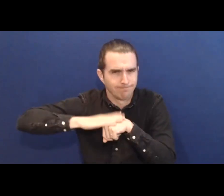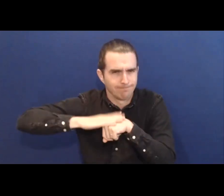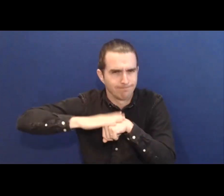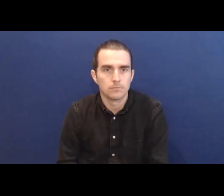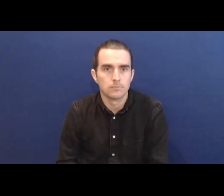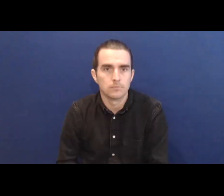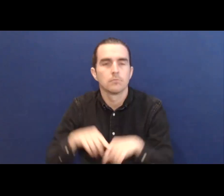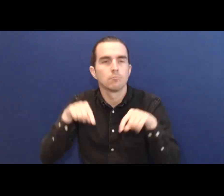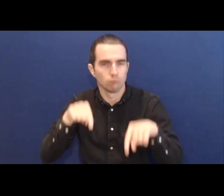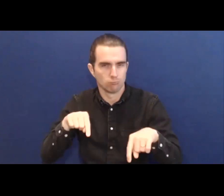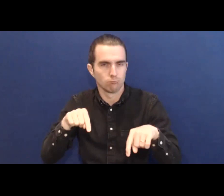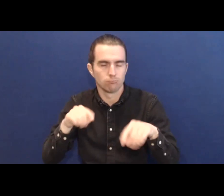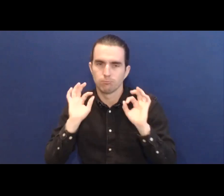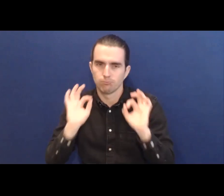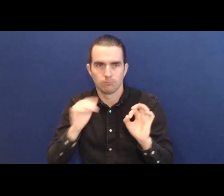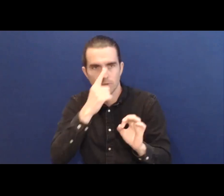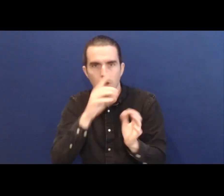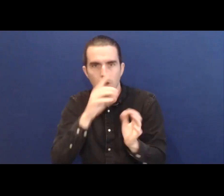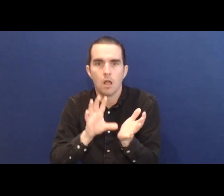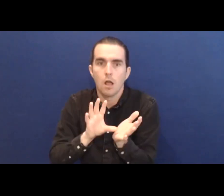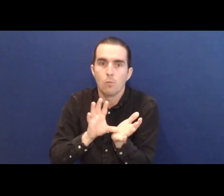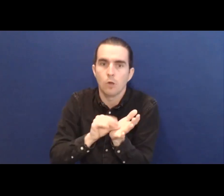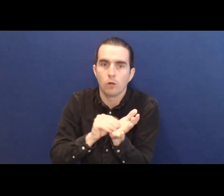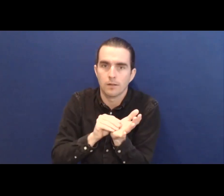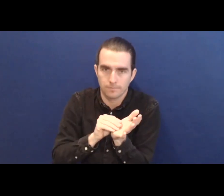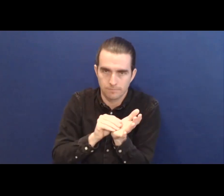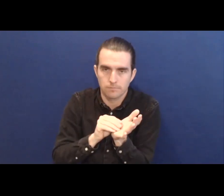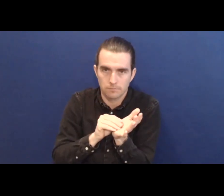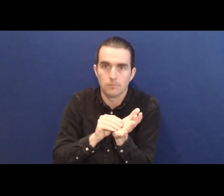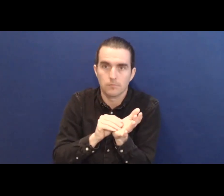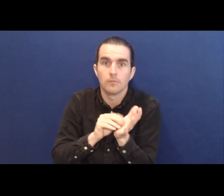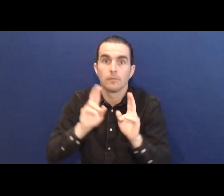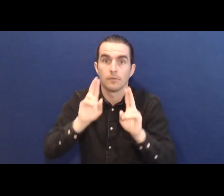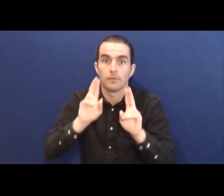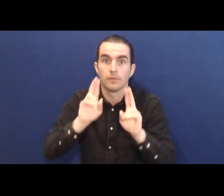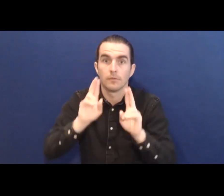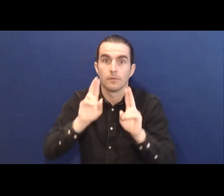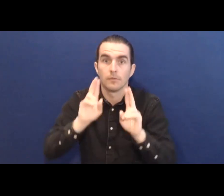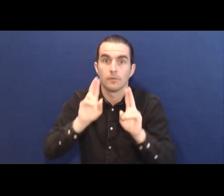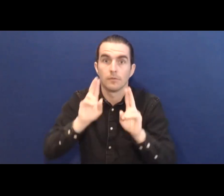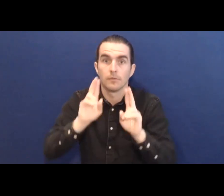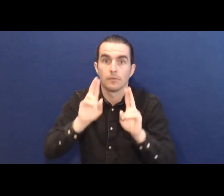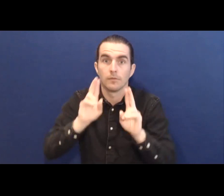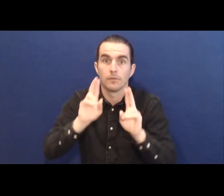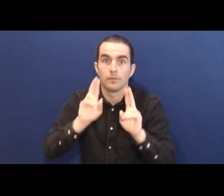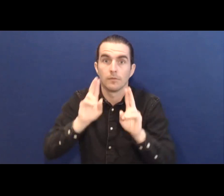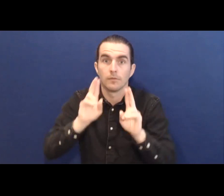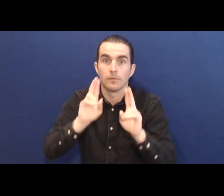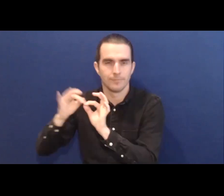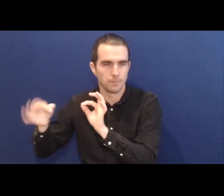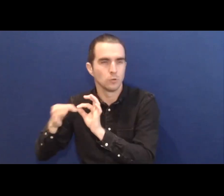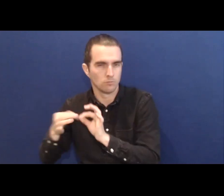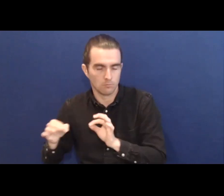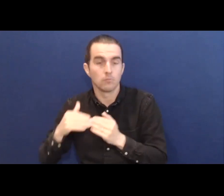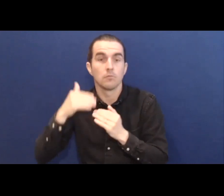breakout rooms will be recorded, then edited to include closed captioning later, so that you can